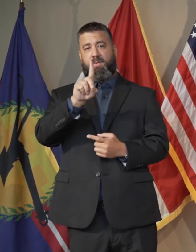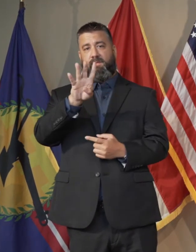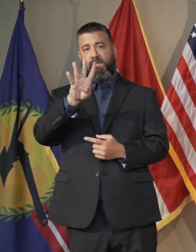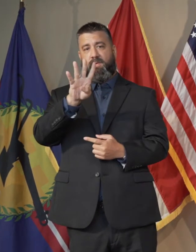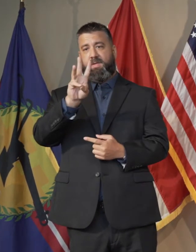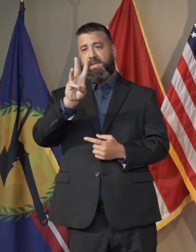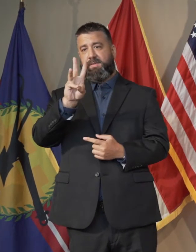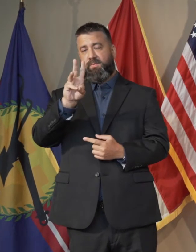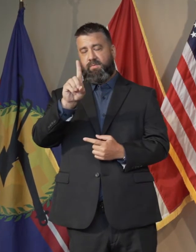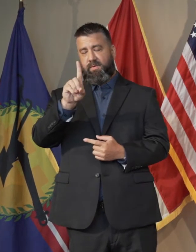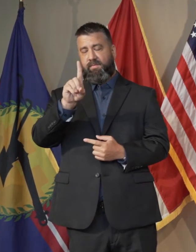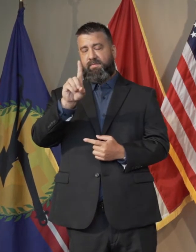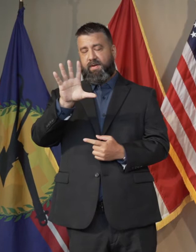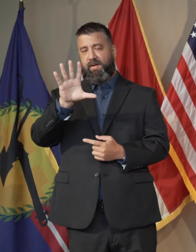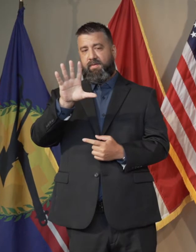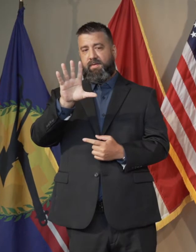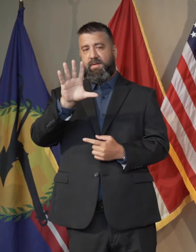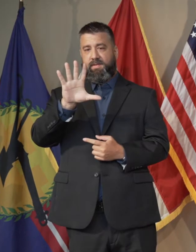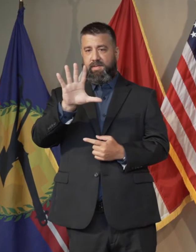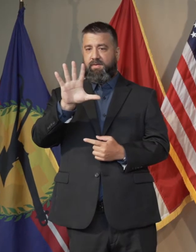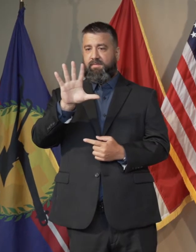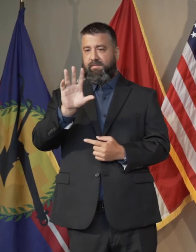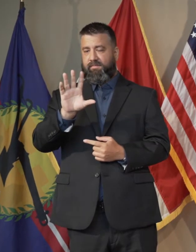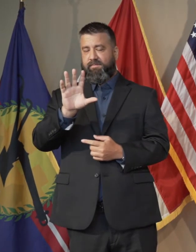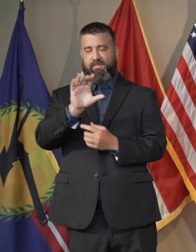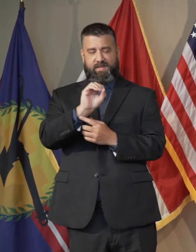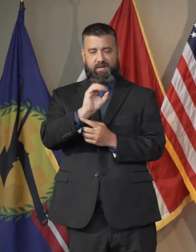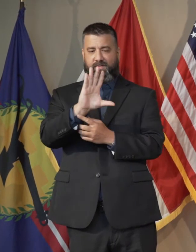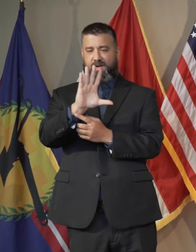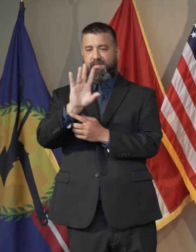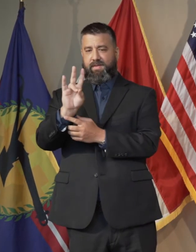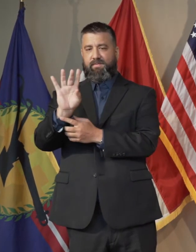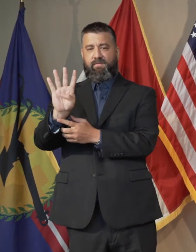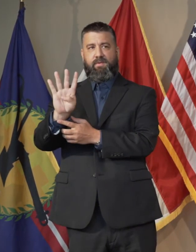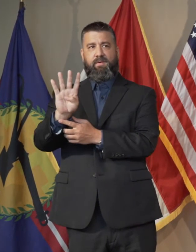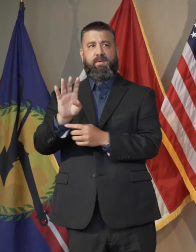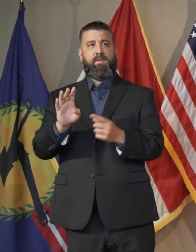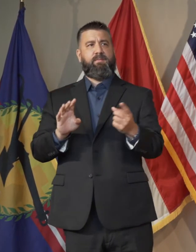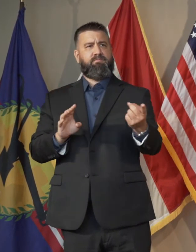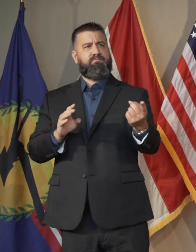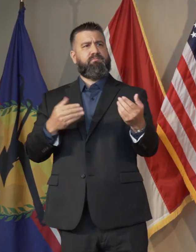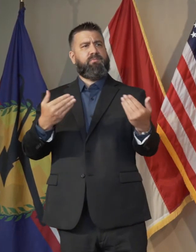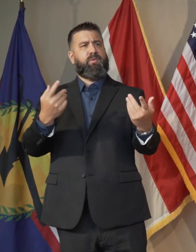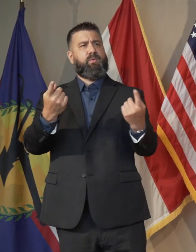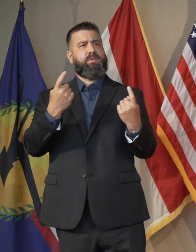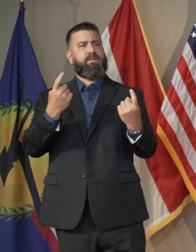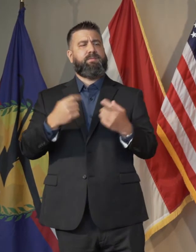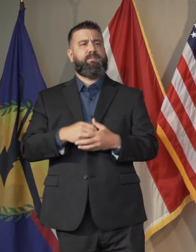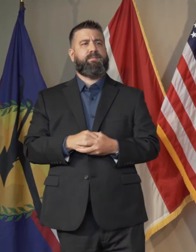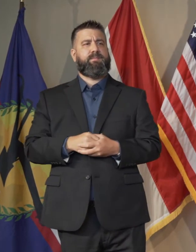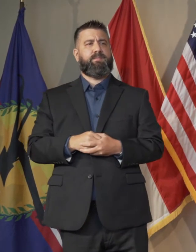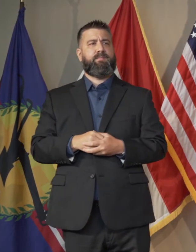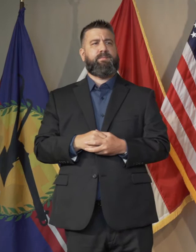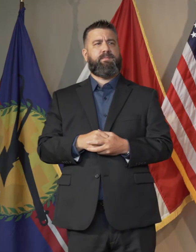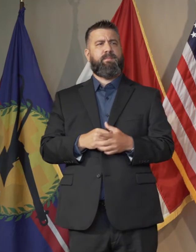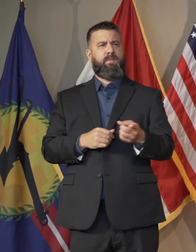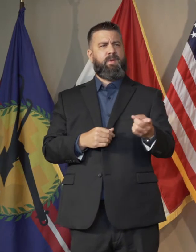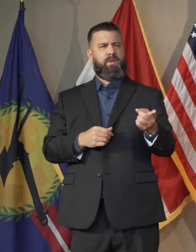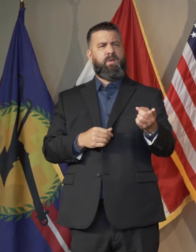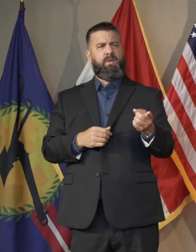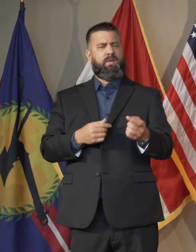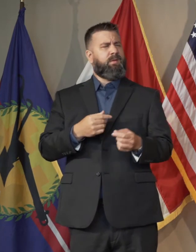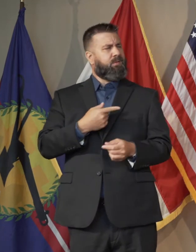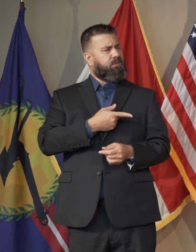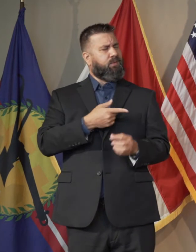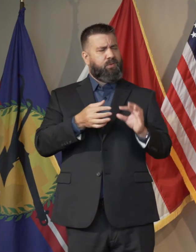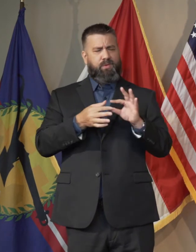314-615-0574. And I would be glad to answer any questions. Dr. Page, you kind of mentioned, about a month ago at this point,